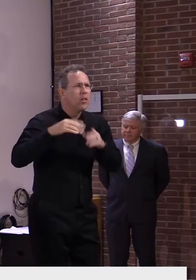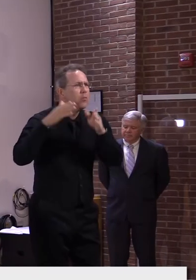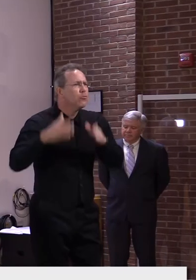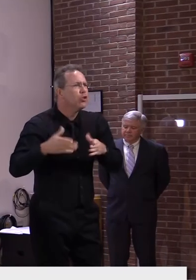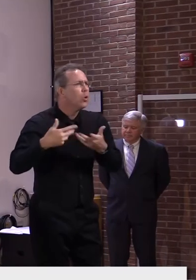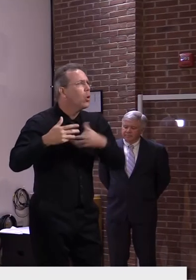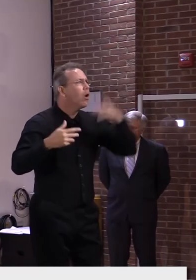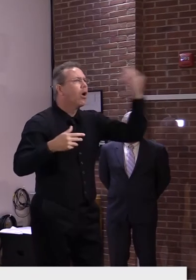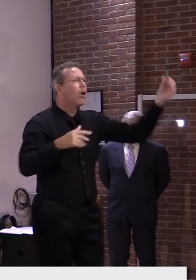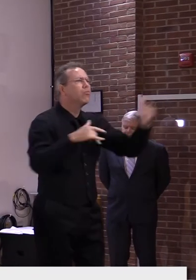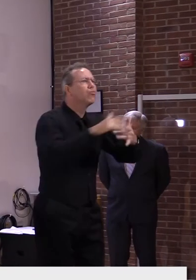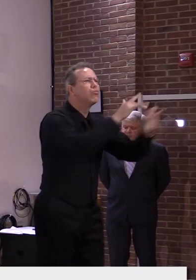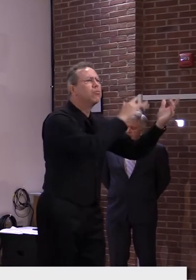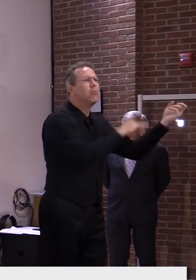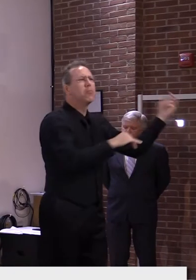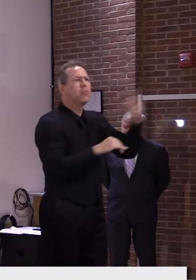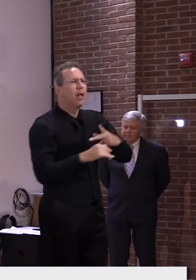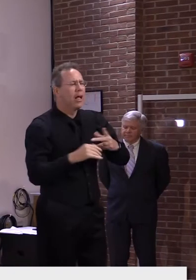get tested.